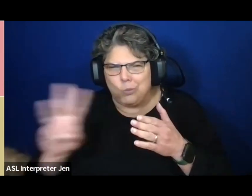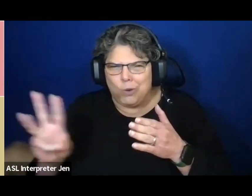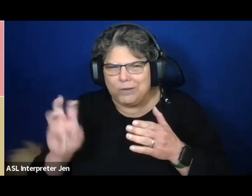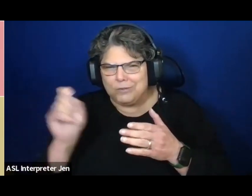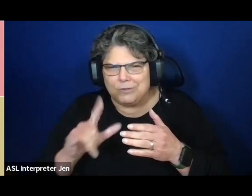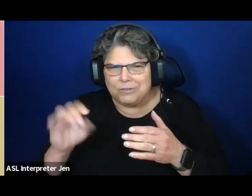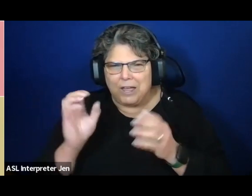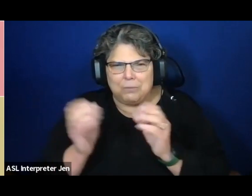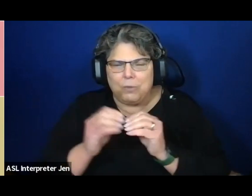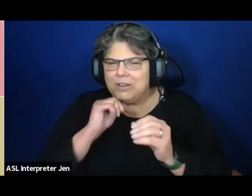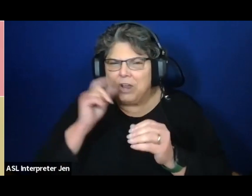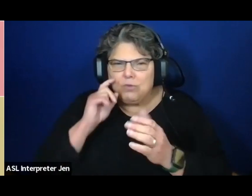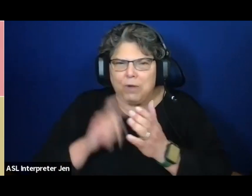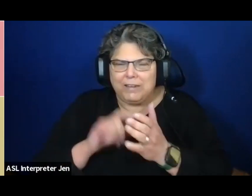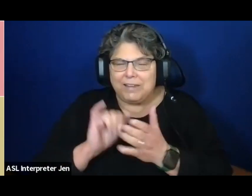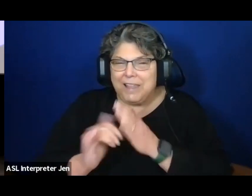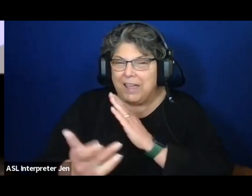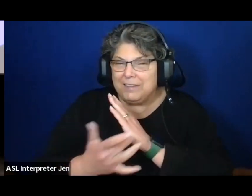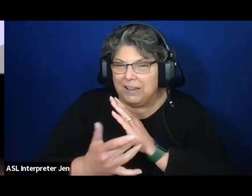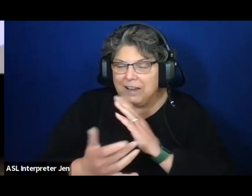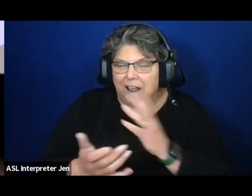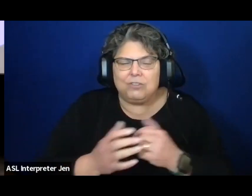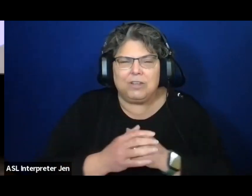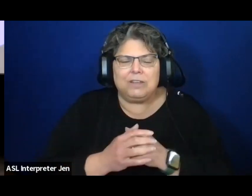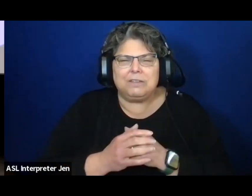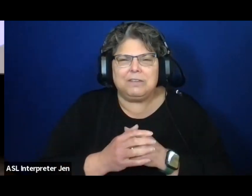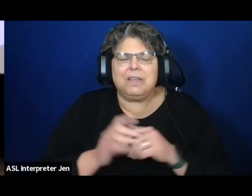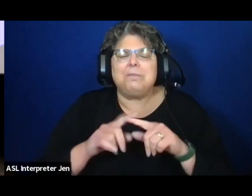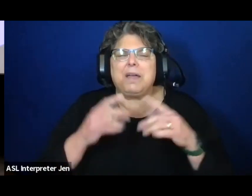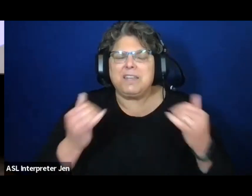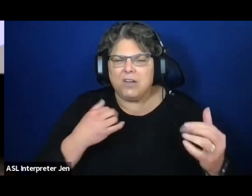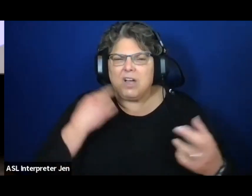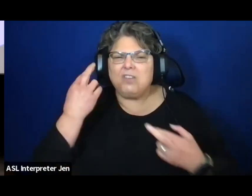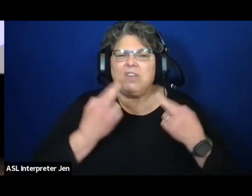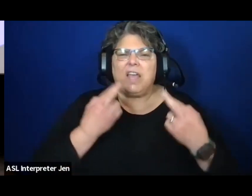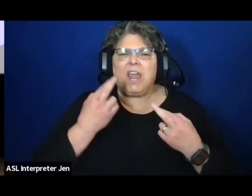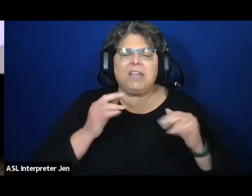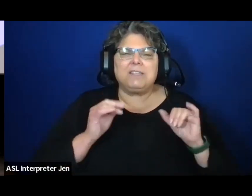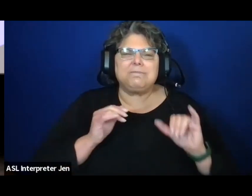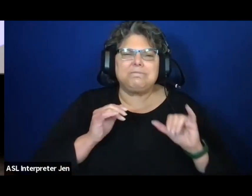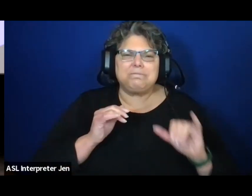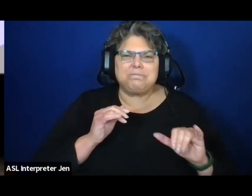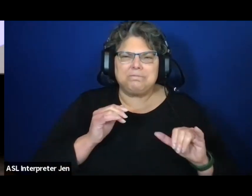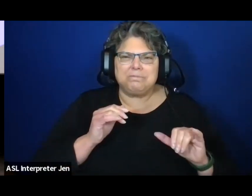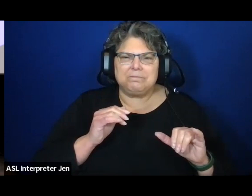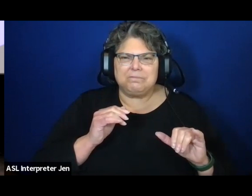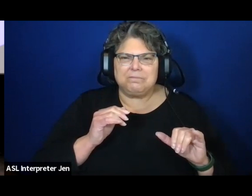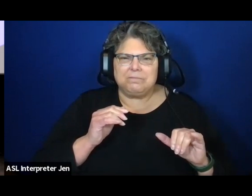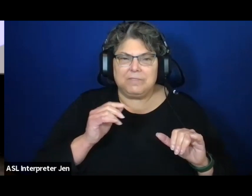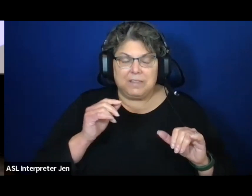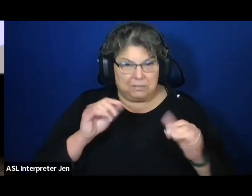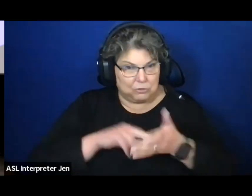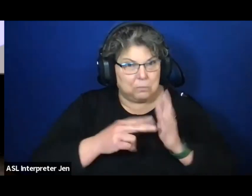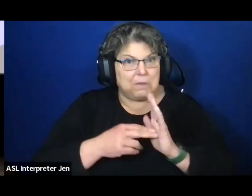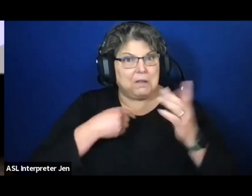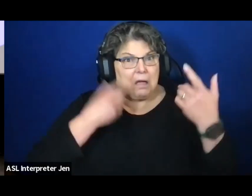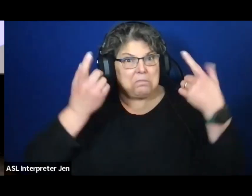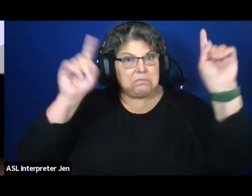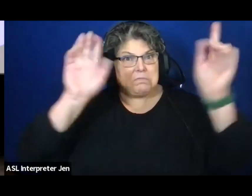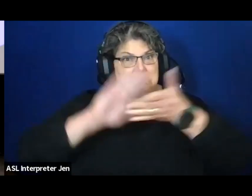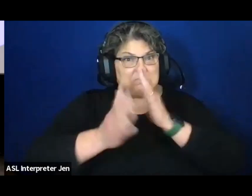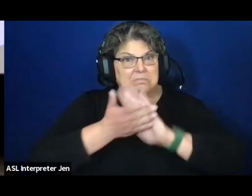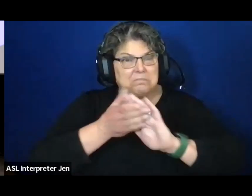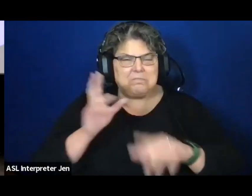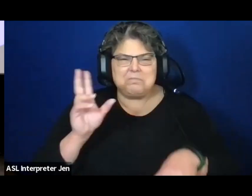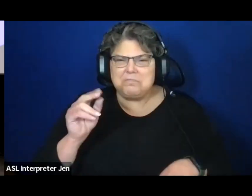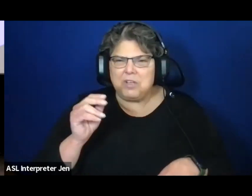and acknowledging indigenous ways of knowing. And I'm coming to that realization now myself. And have I arrived? Oh no. I am a